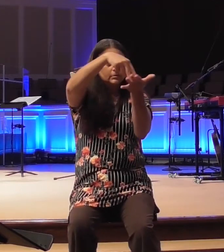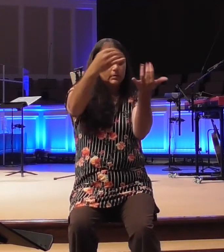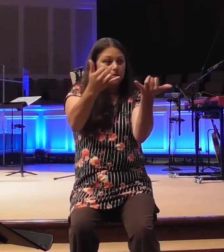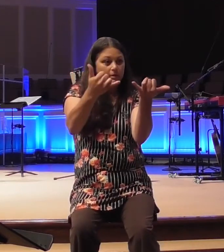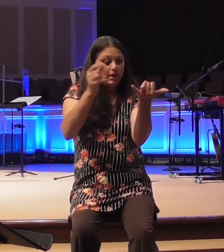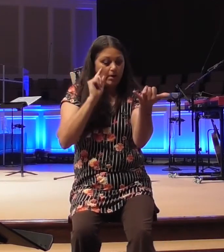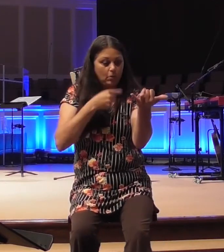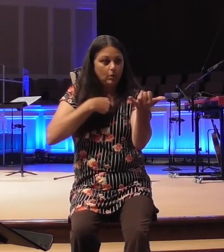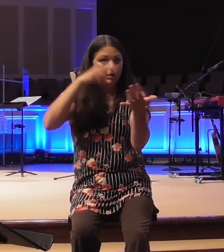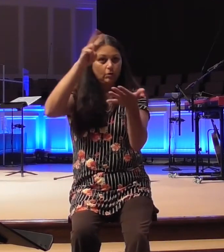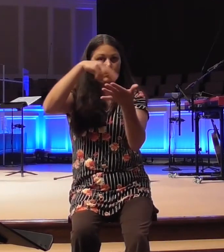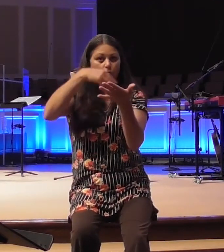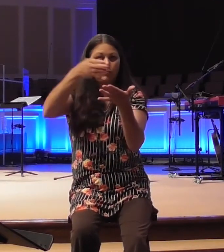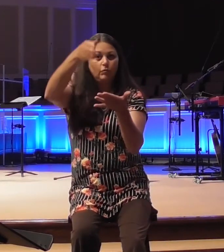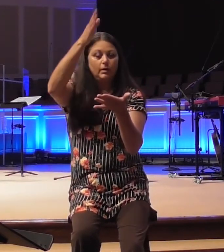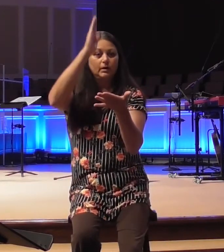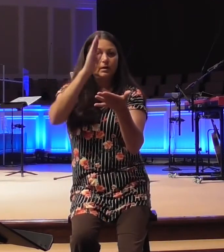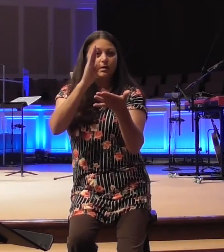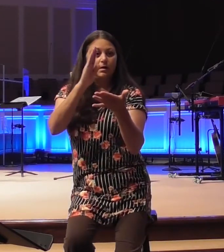word?